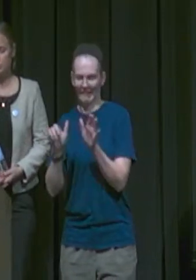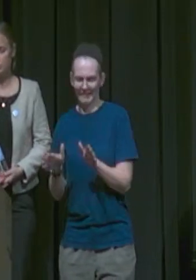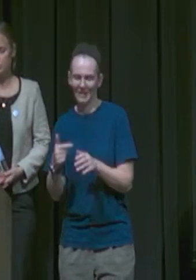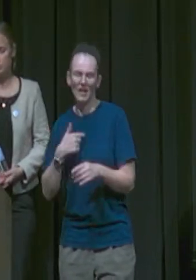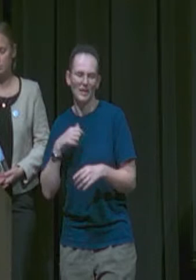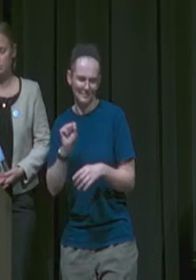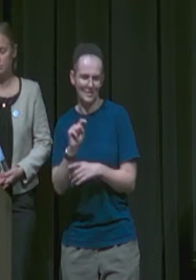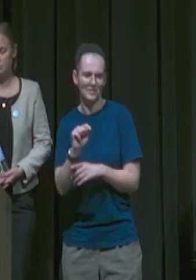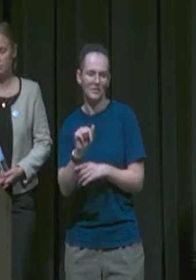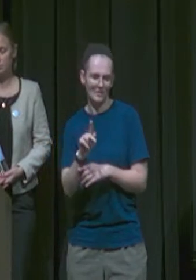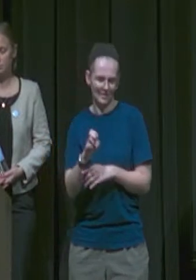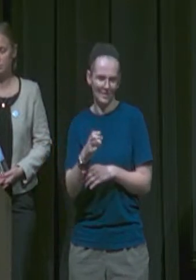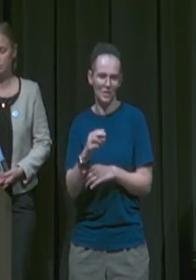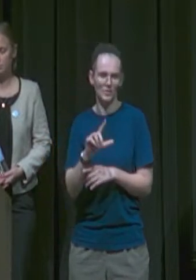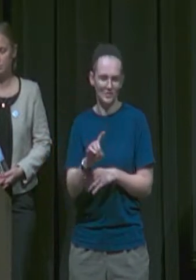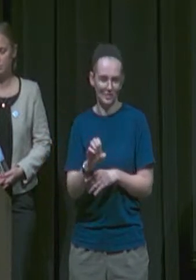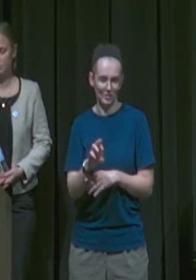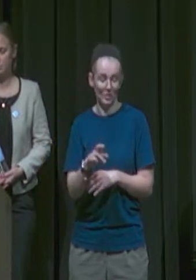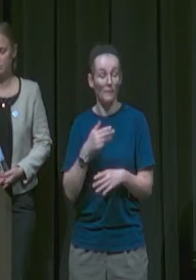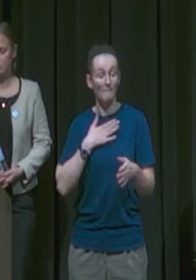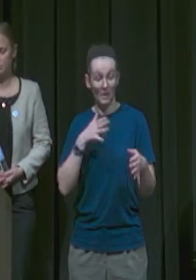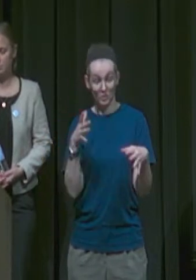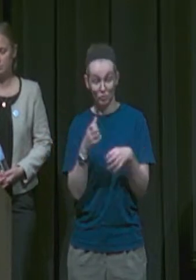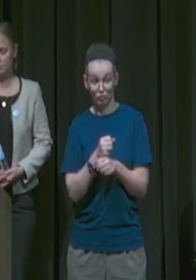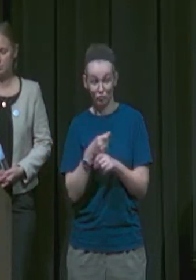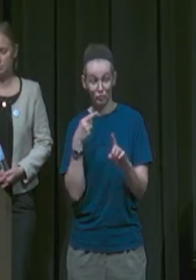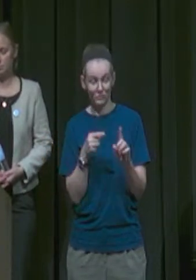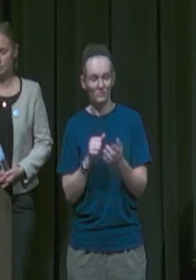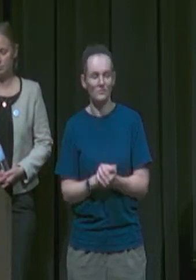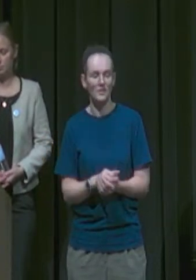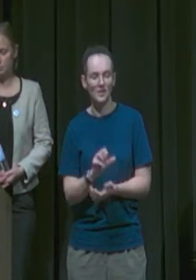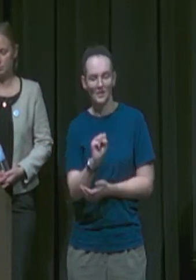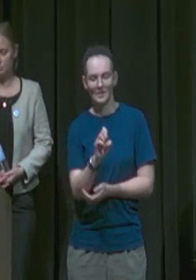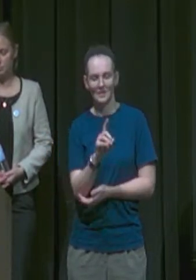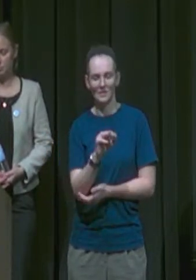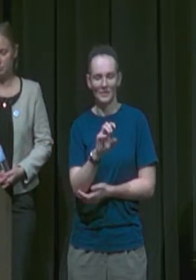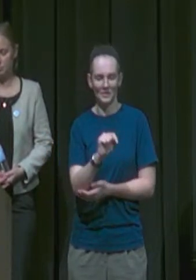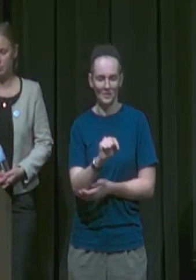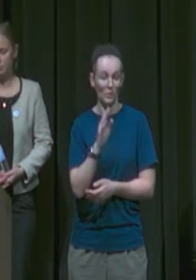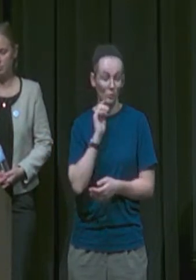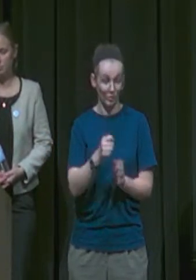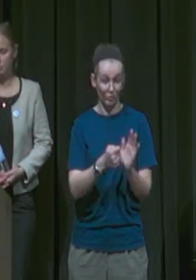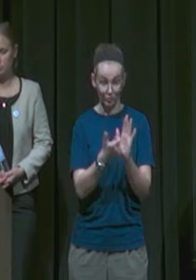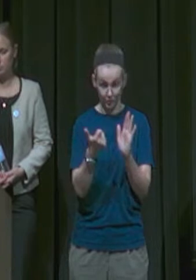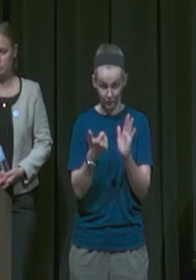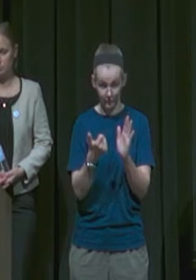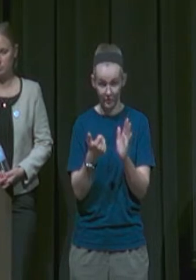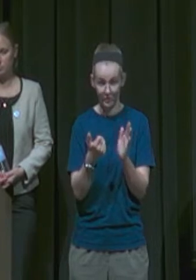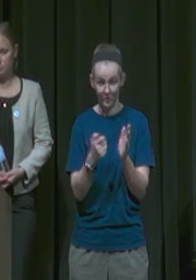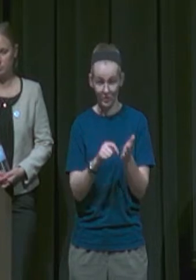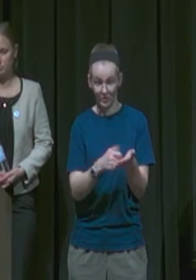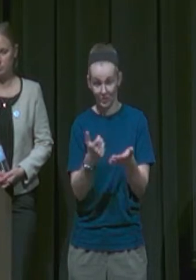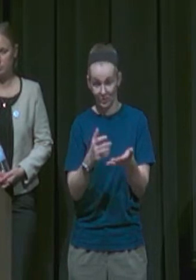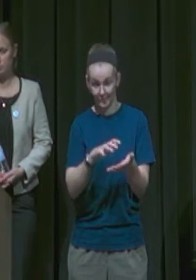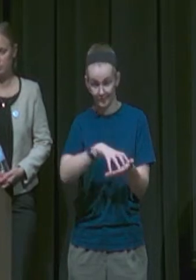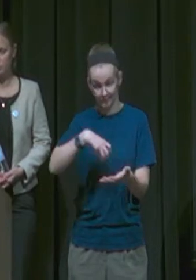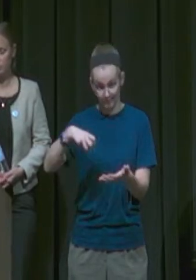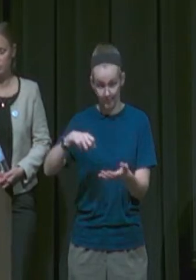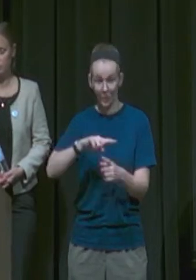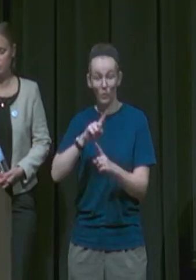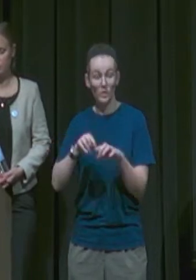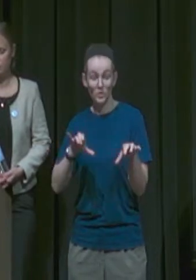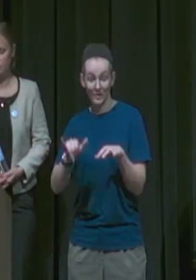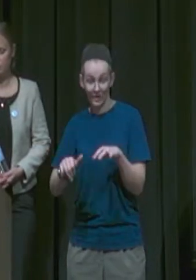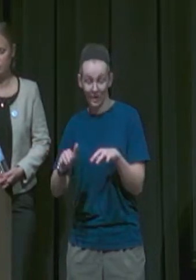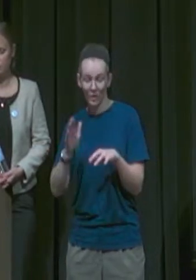stakeholder for all these years, how I would put it is the sediment will be removed. You know, as they're doing